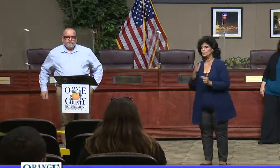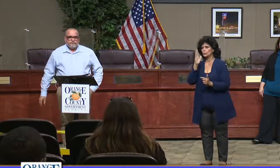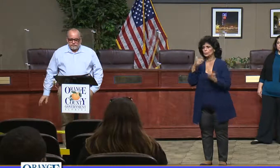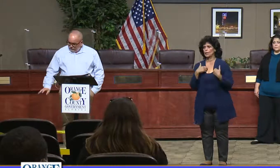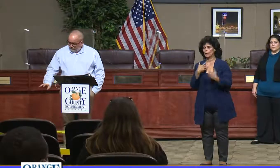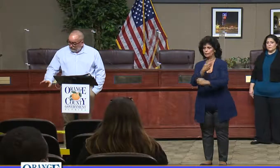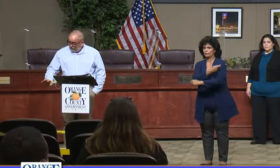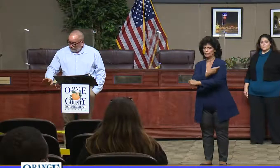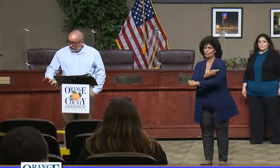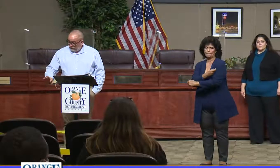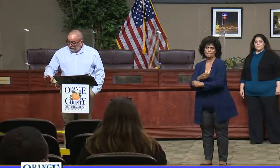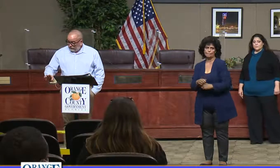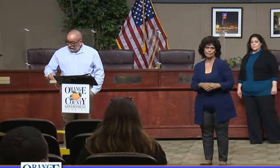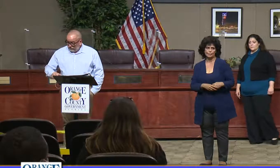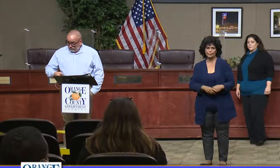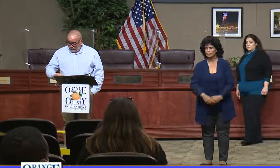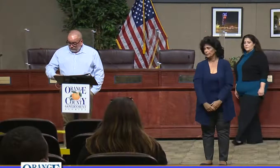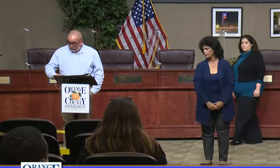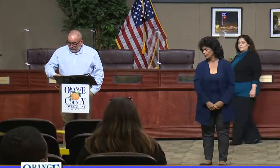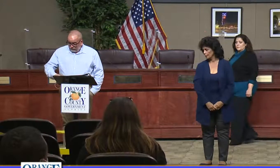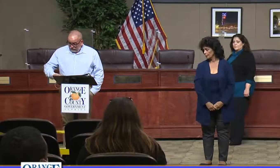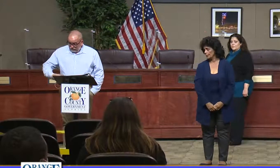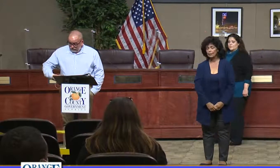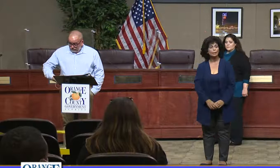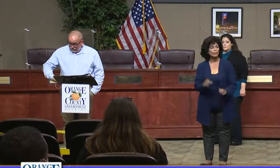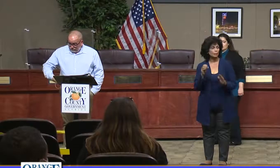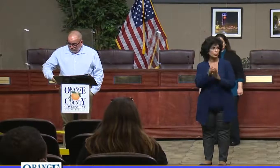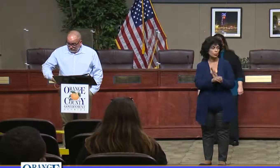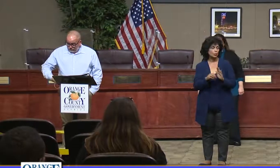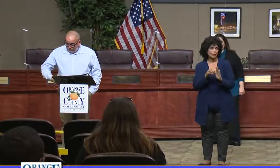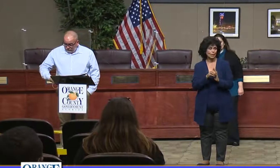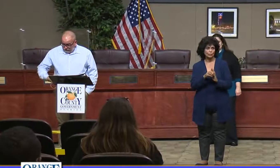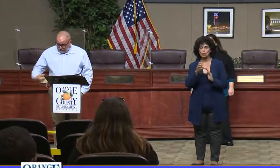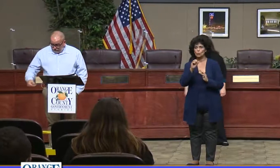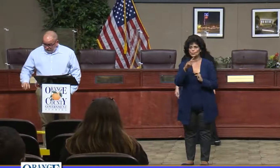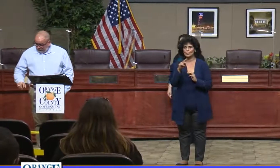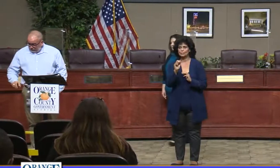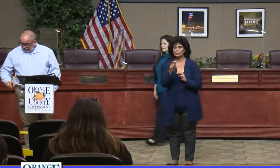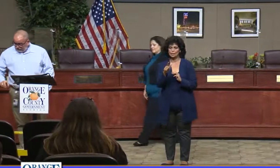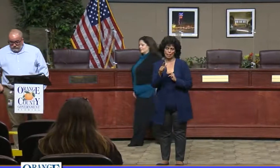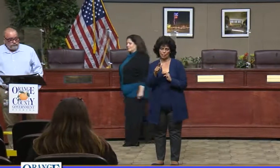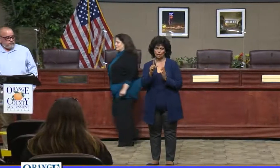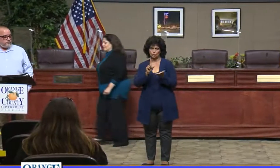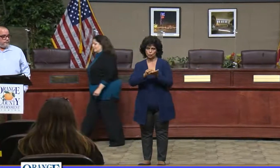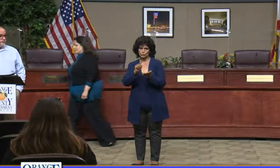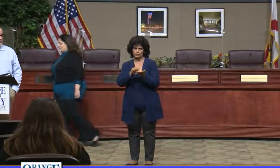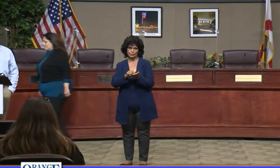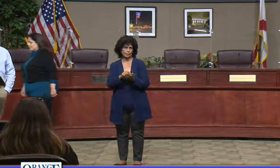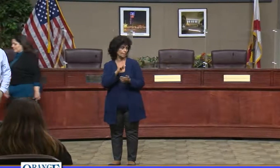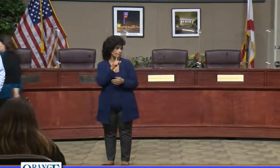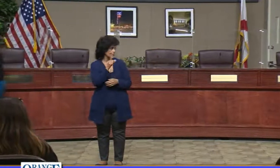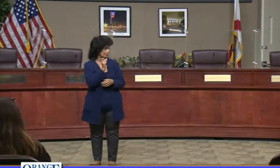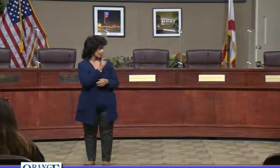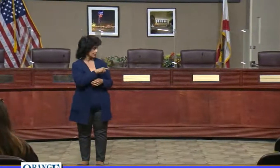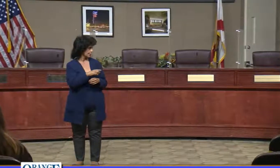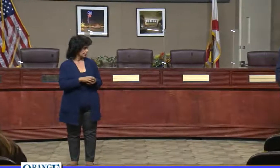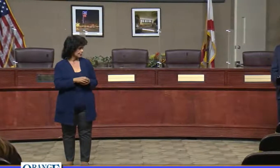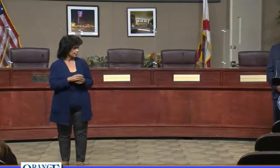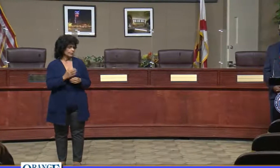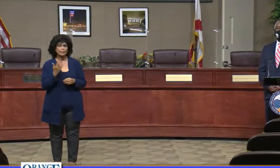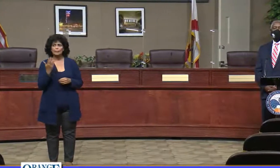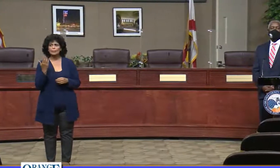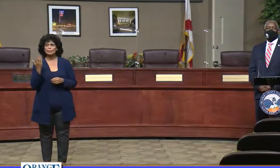Steve Hudak from the Orlando Sentinel. This is for Mayor Demings. You said at our last